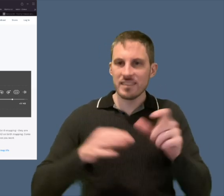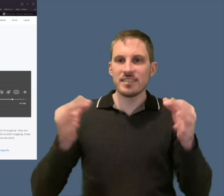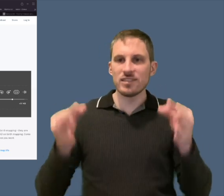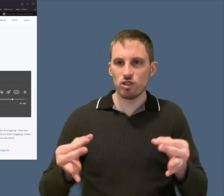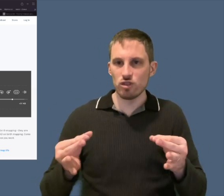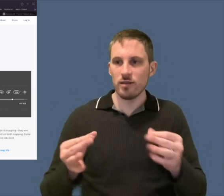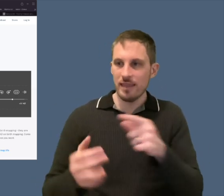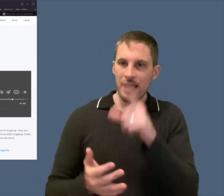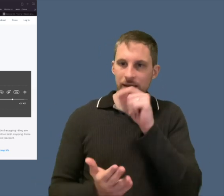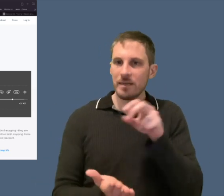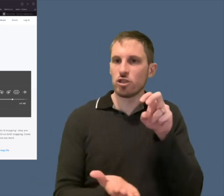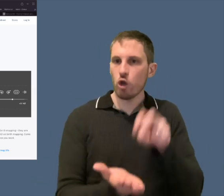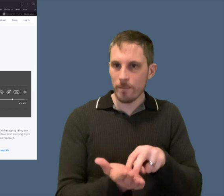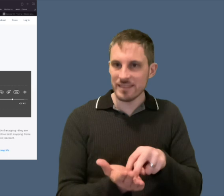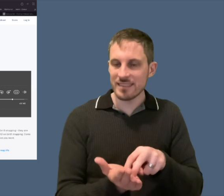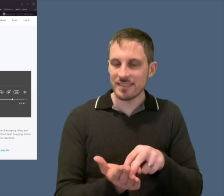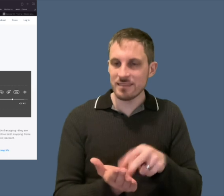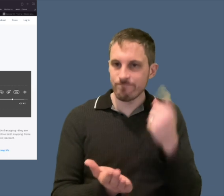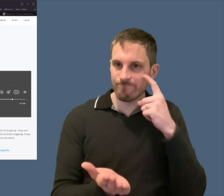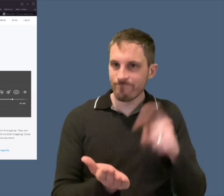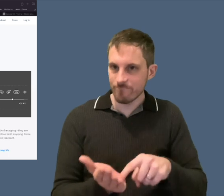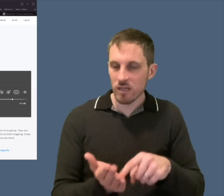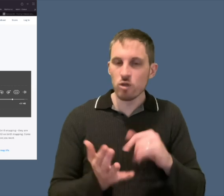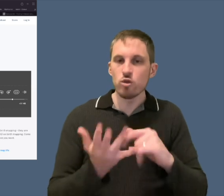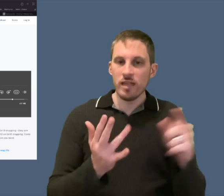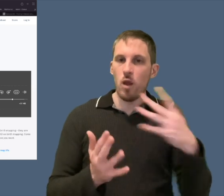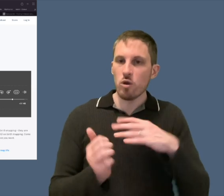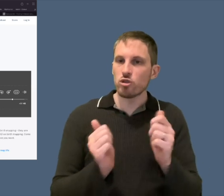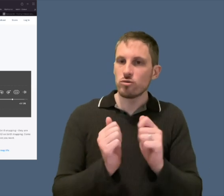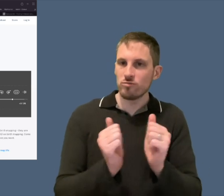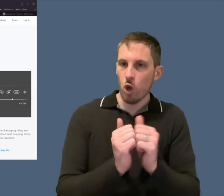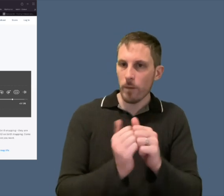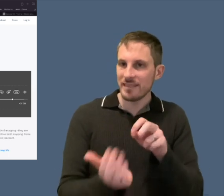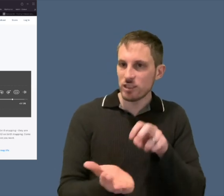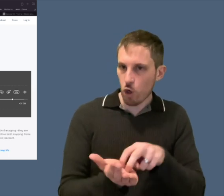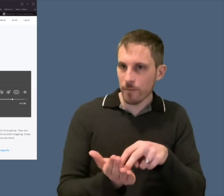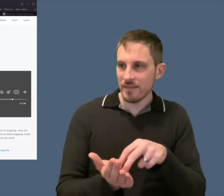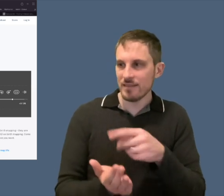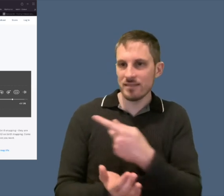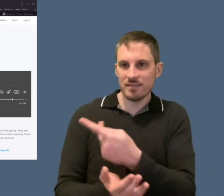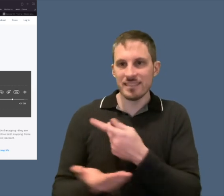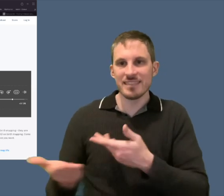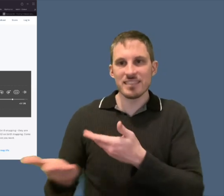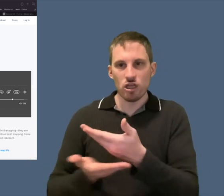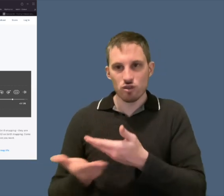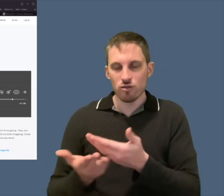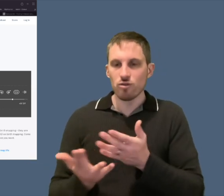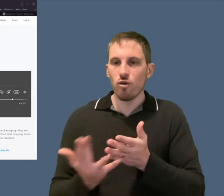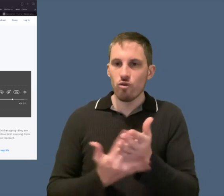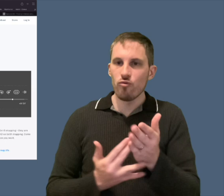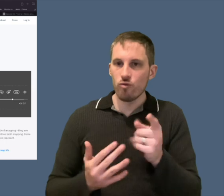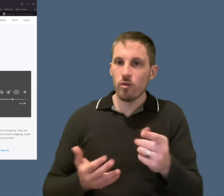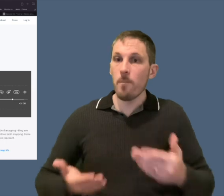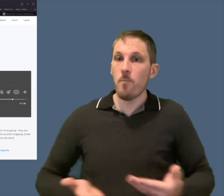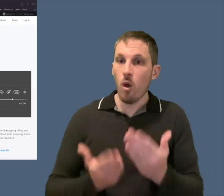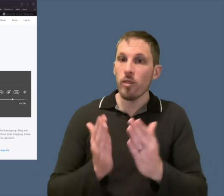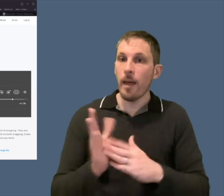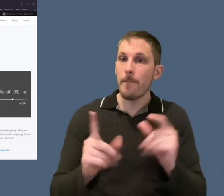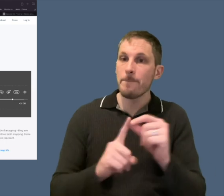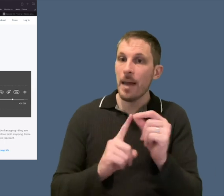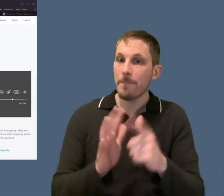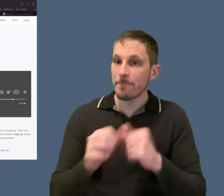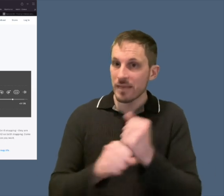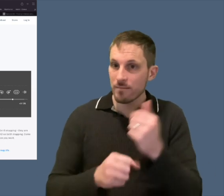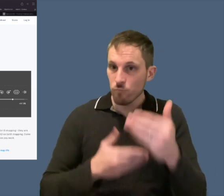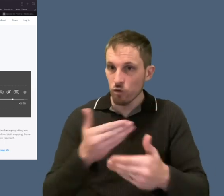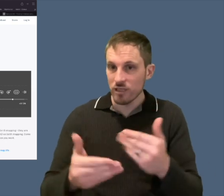gets documented. So what they want to be able to do is document that discussion. And so through the birth mapping process, I'm hoping